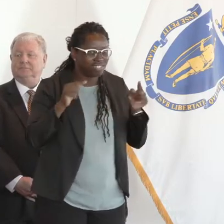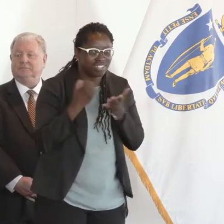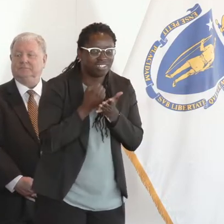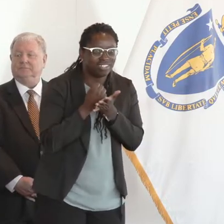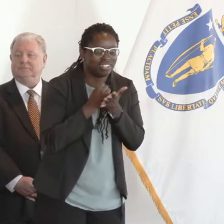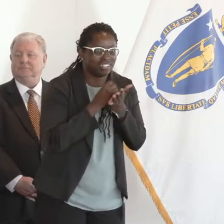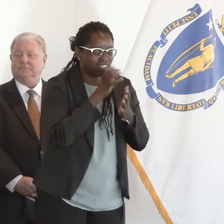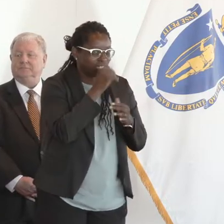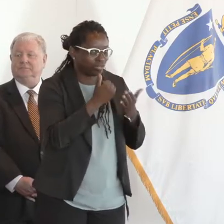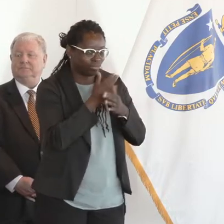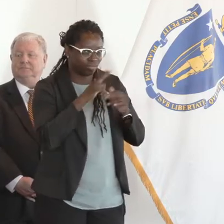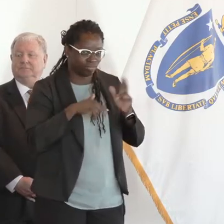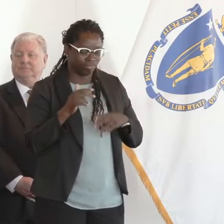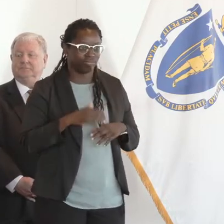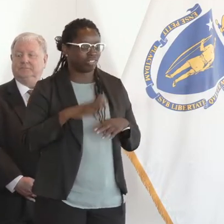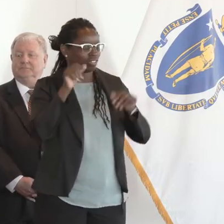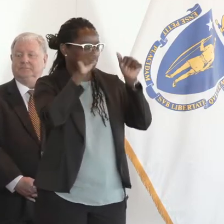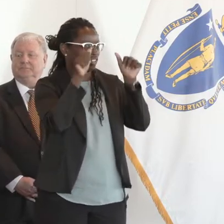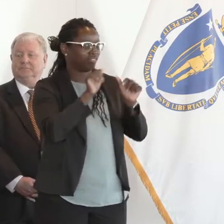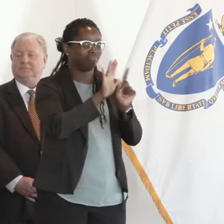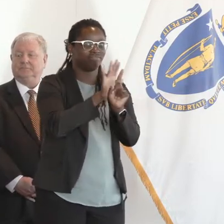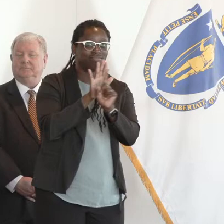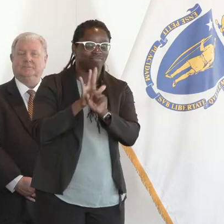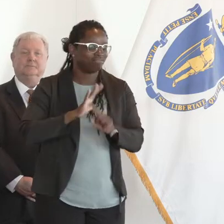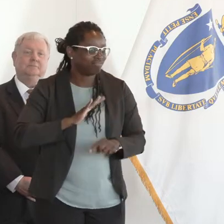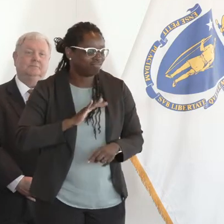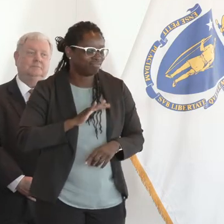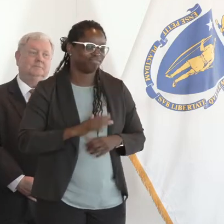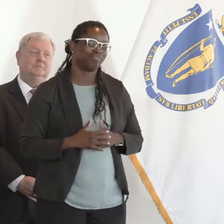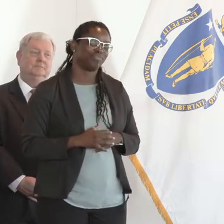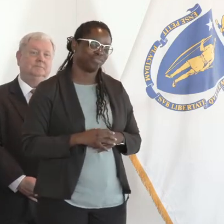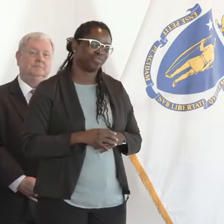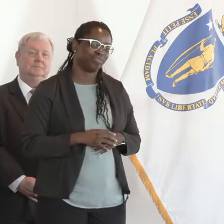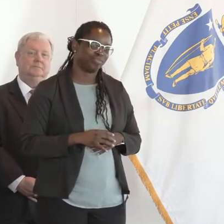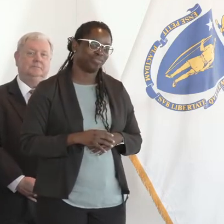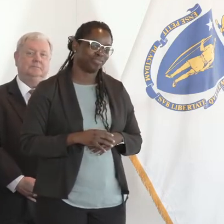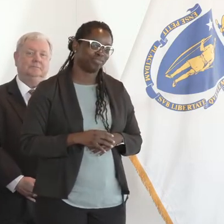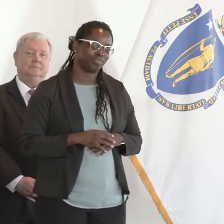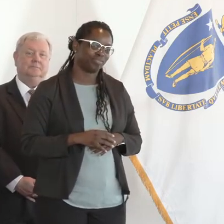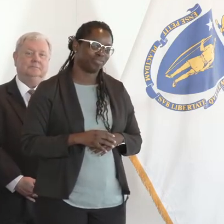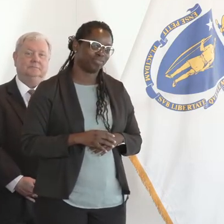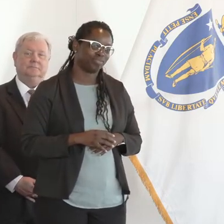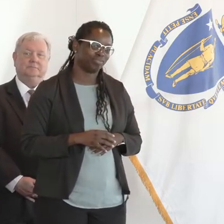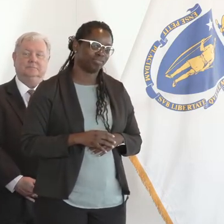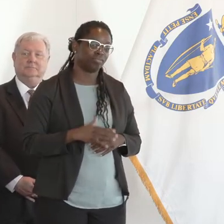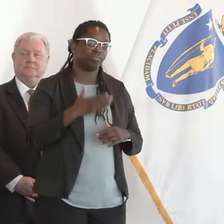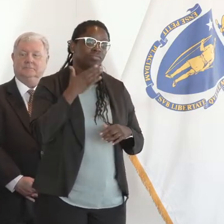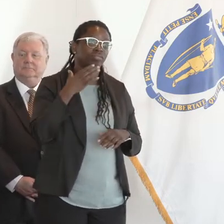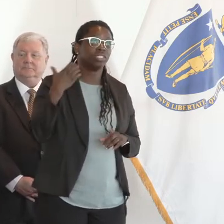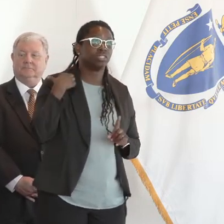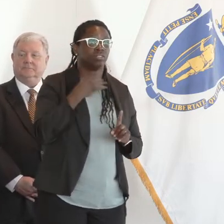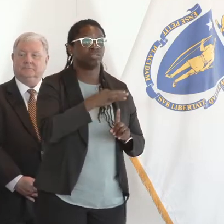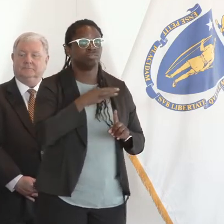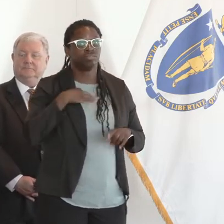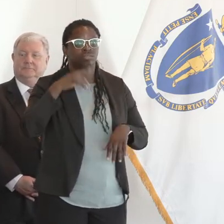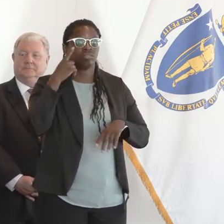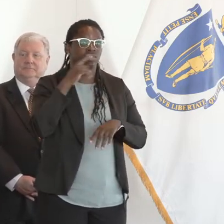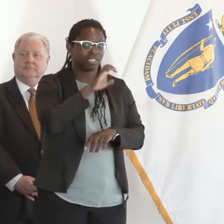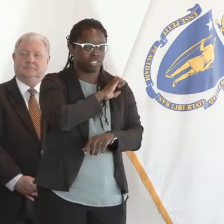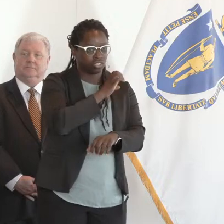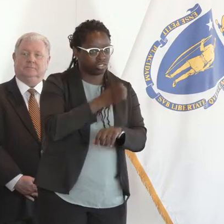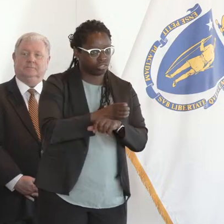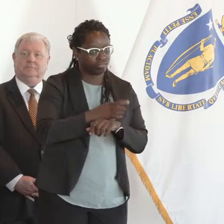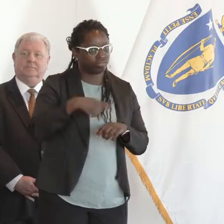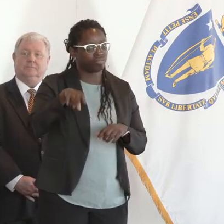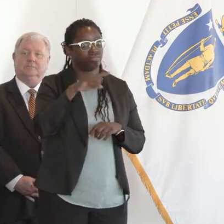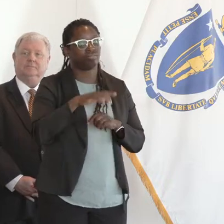of architecture. I also want to thank Deputy Chief of Staff for Energy and Environmental Affairs, Paolo Di Fabio, who I know